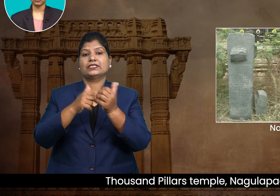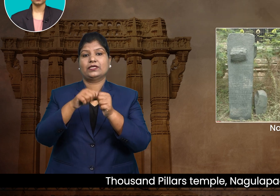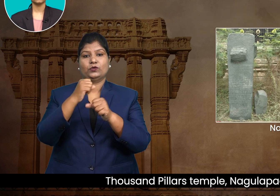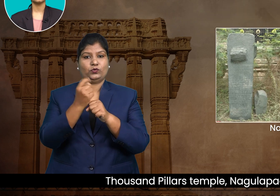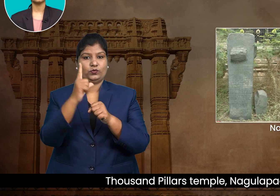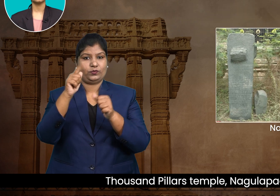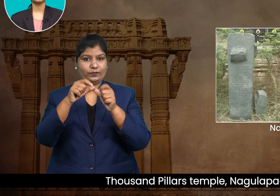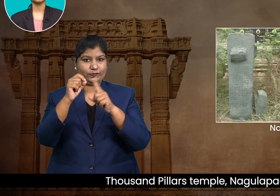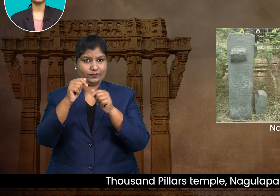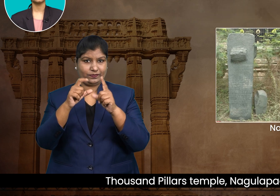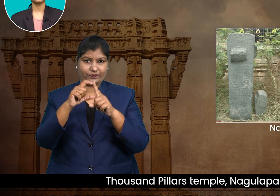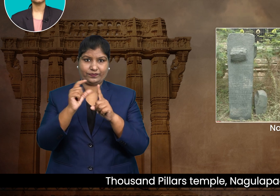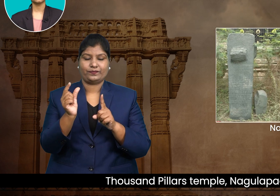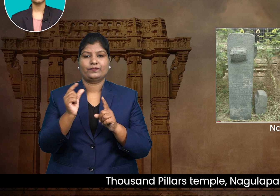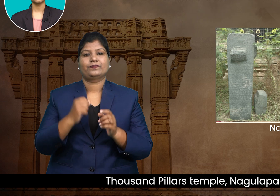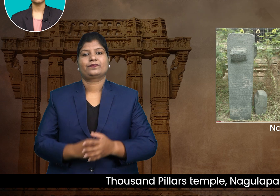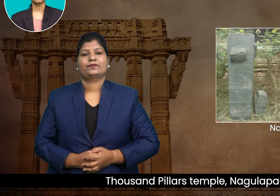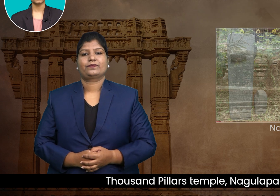Nagulapadu,